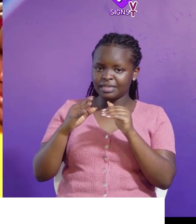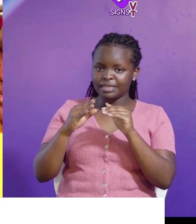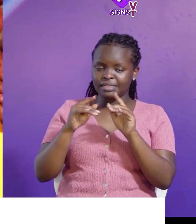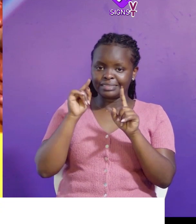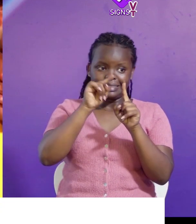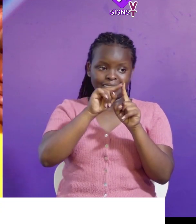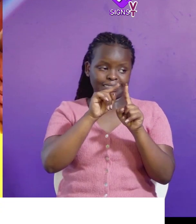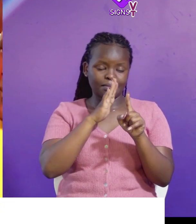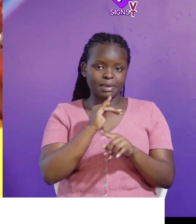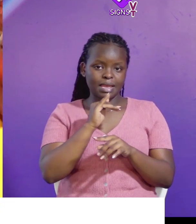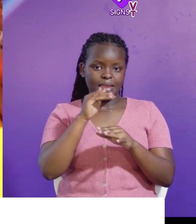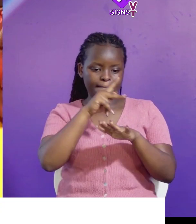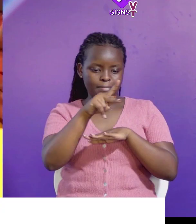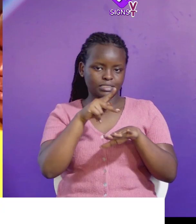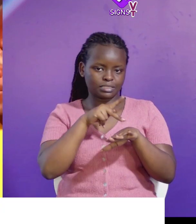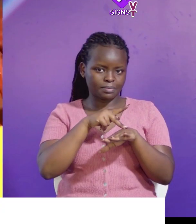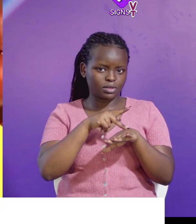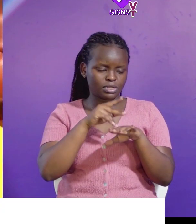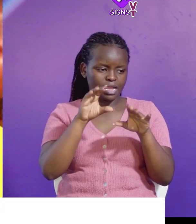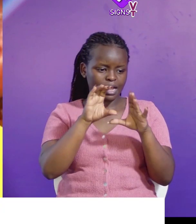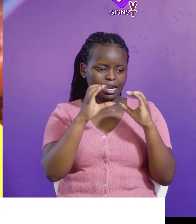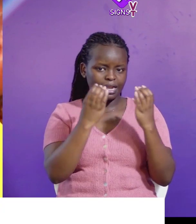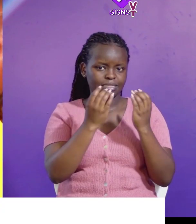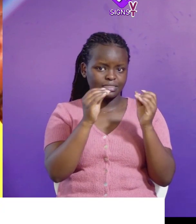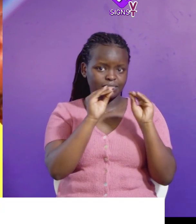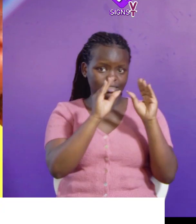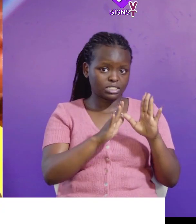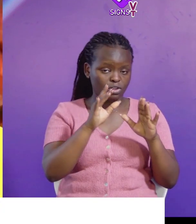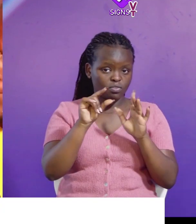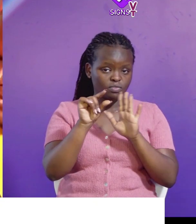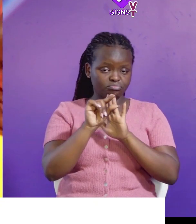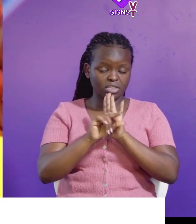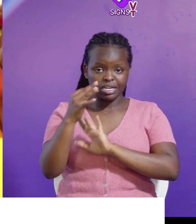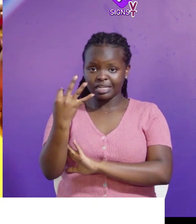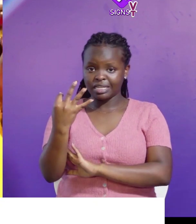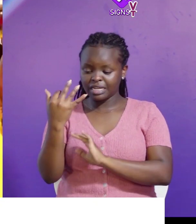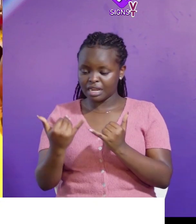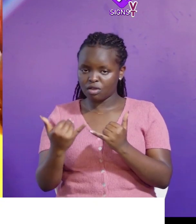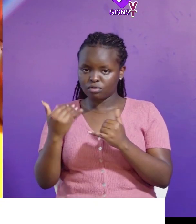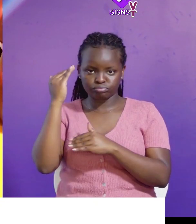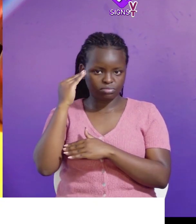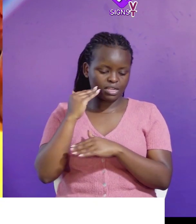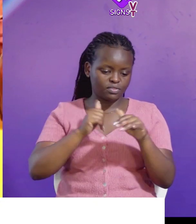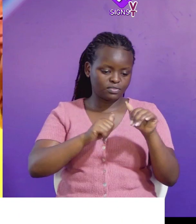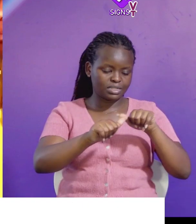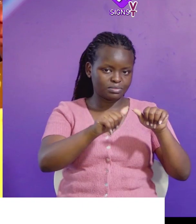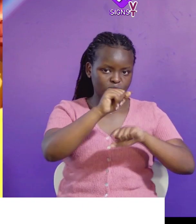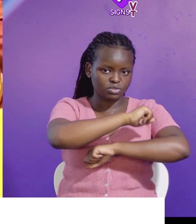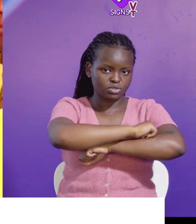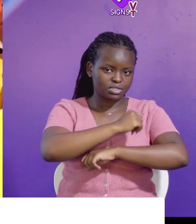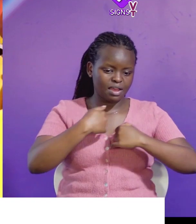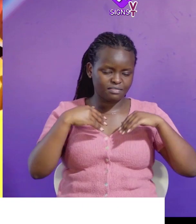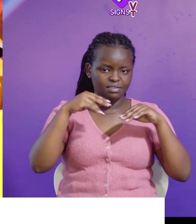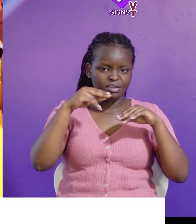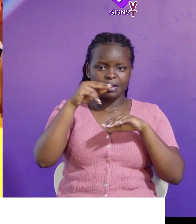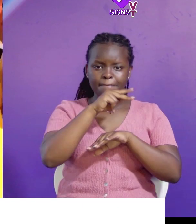principal, who is the class teacher of grade 3, and of course is now the one in charge of the administration of the school? There is no principal, there